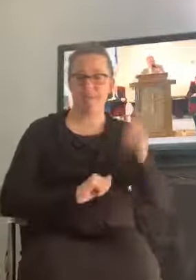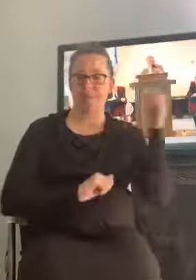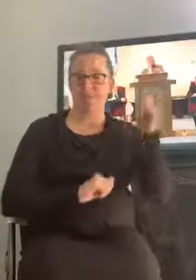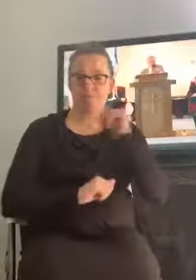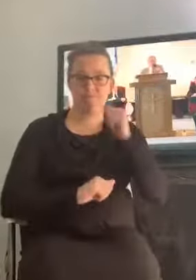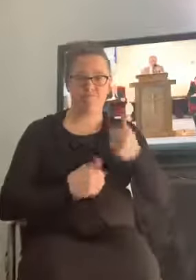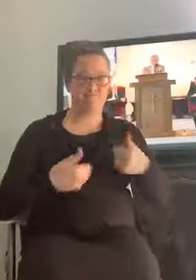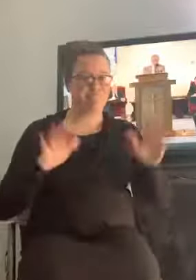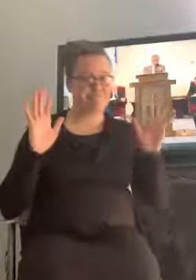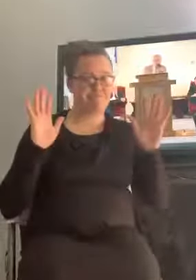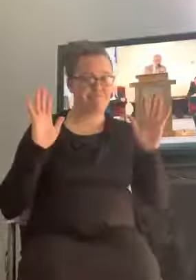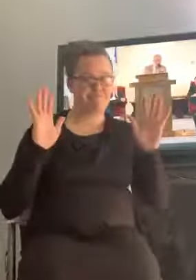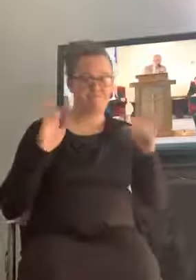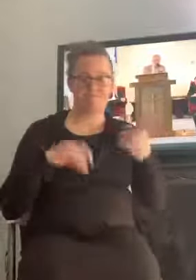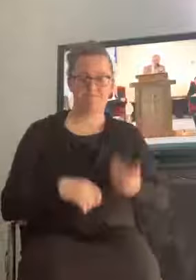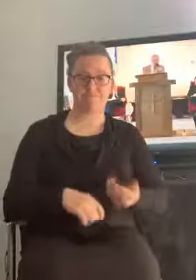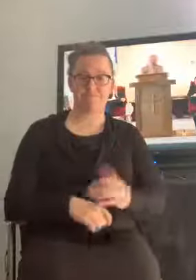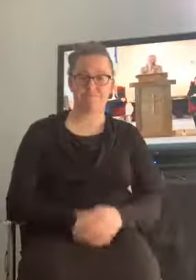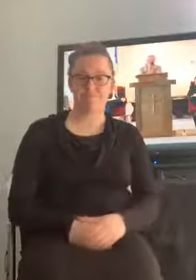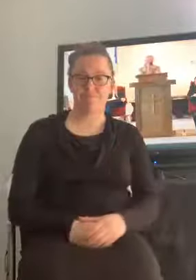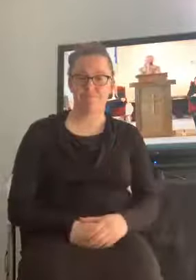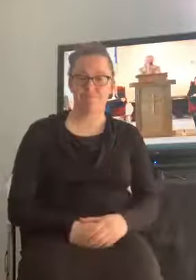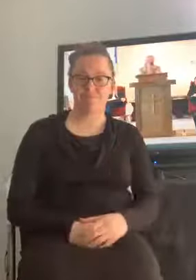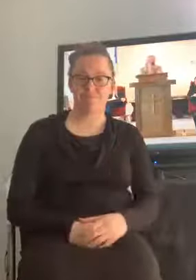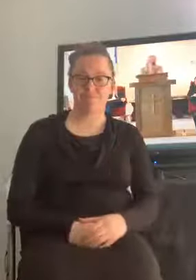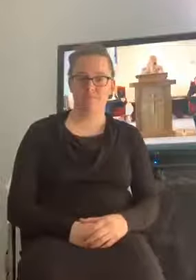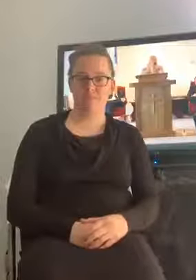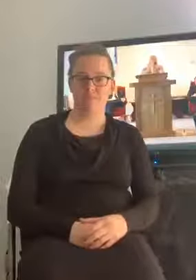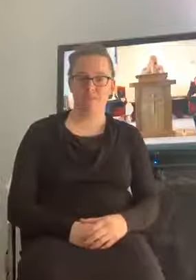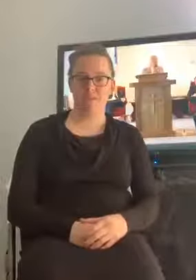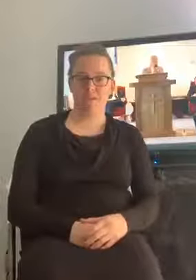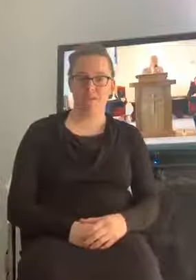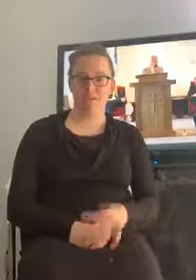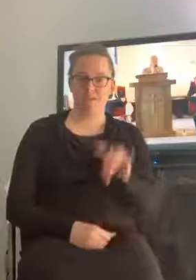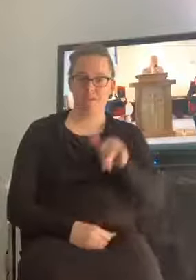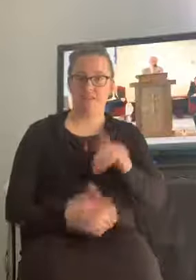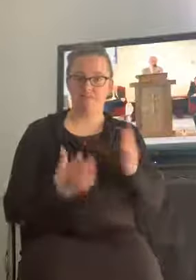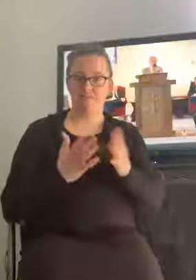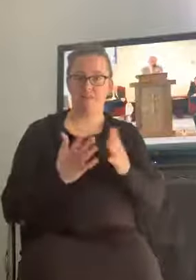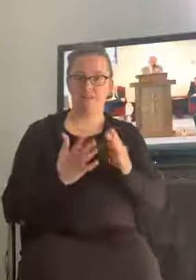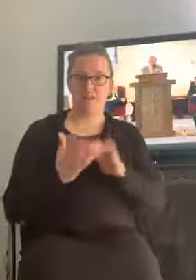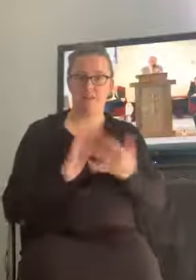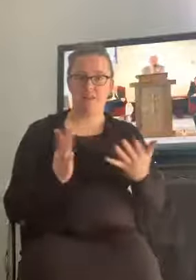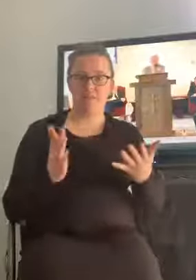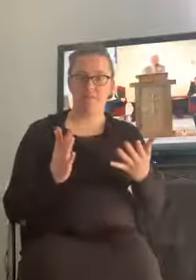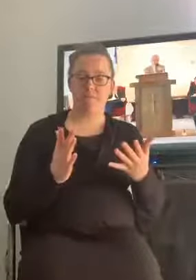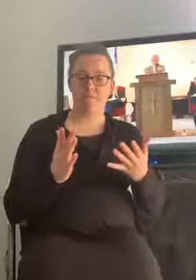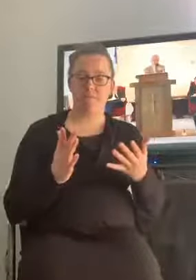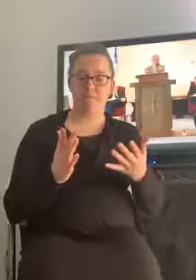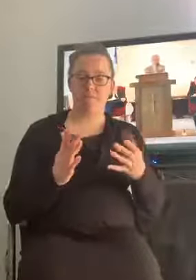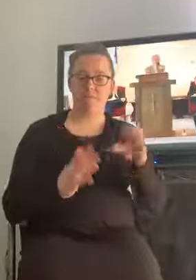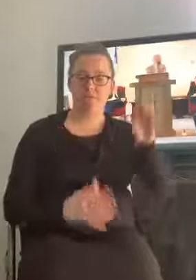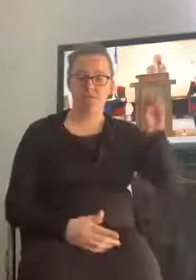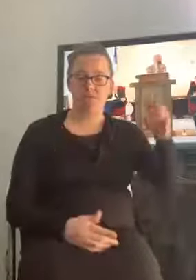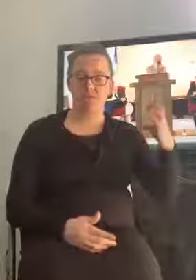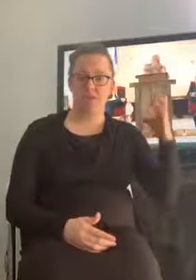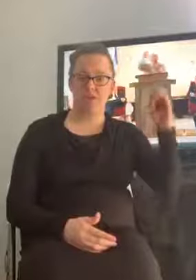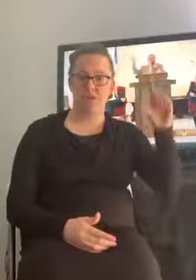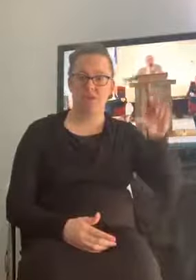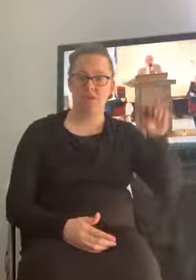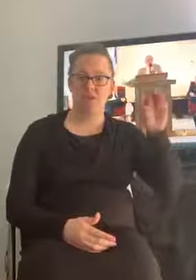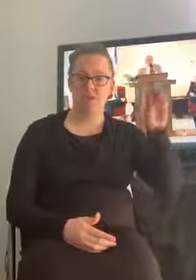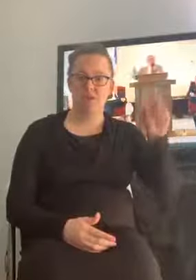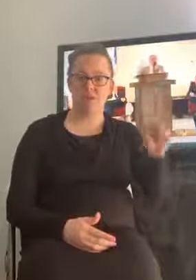not fail thee nor forsake thee. This is what Bible scholars believe that the Apostle Paul